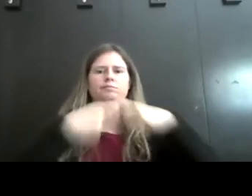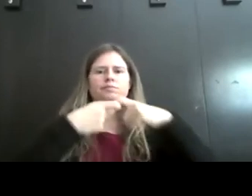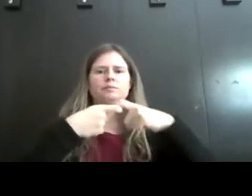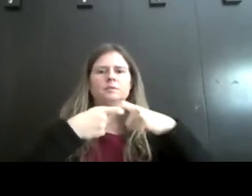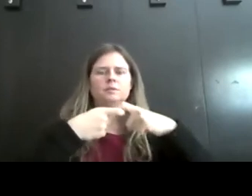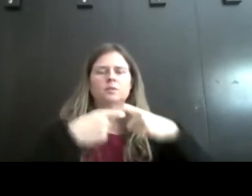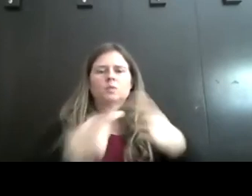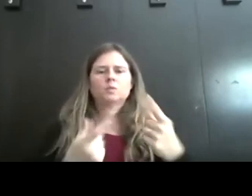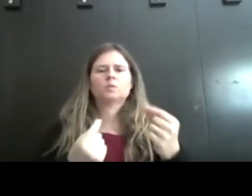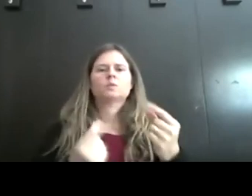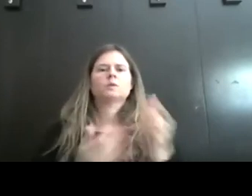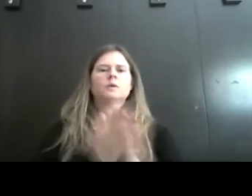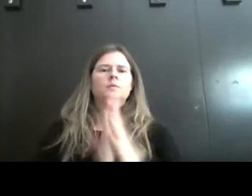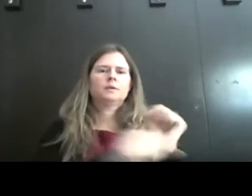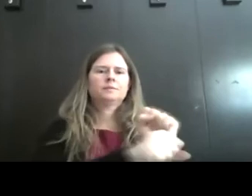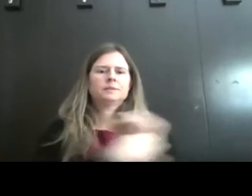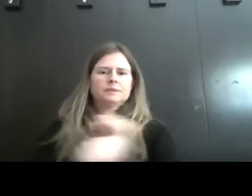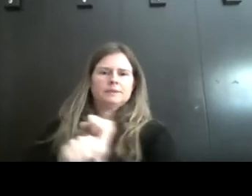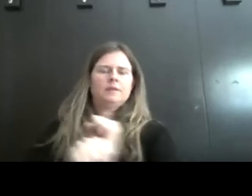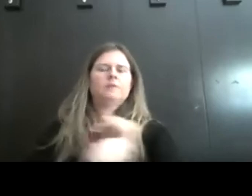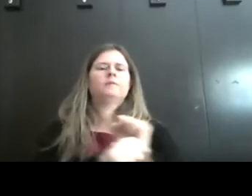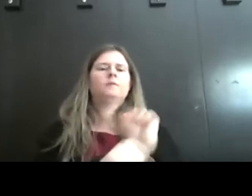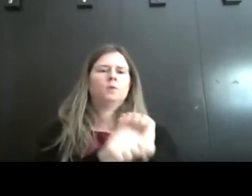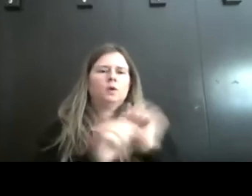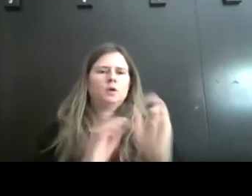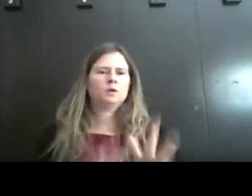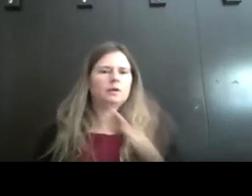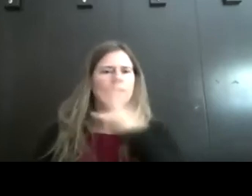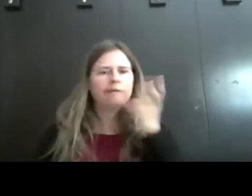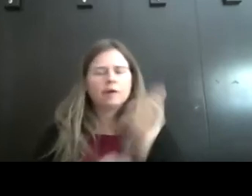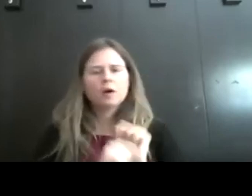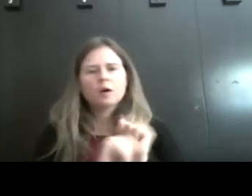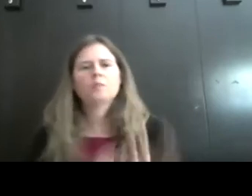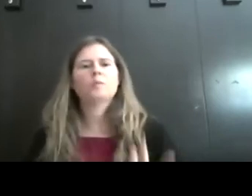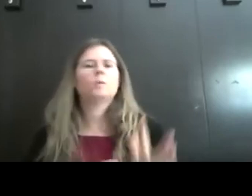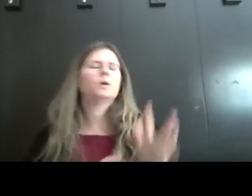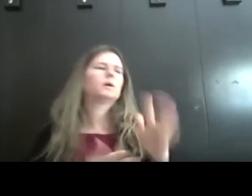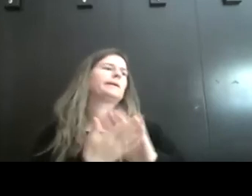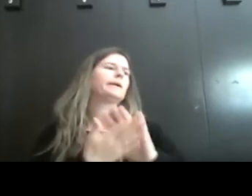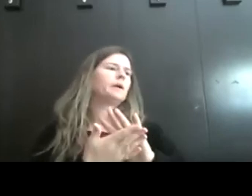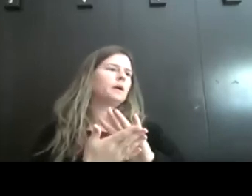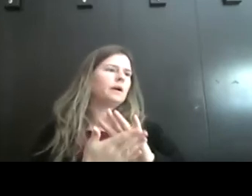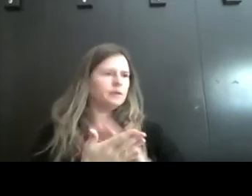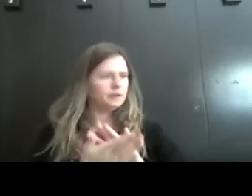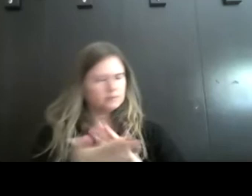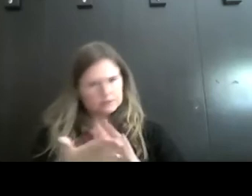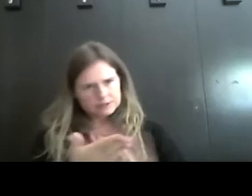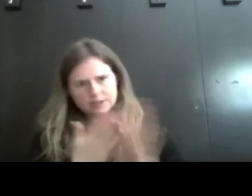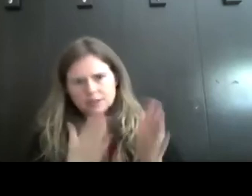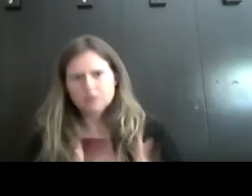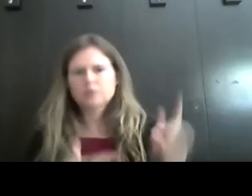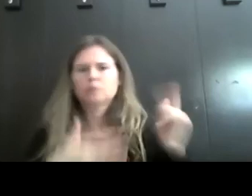laborers, and the farm workers, the ranch hands, the cooks, the maids, for everyone